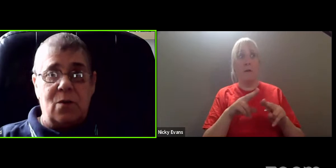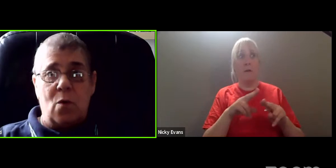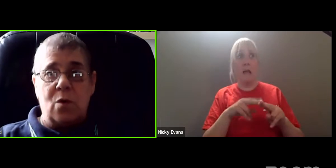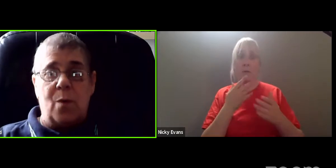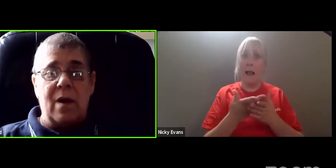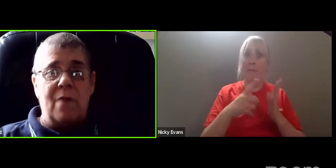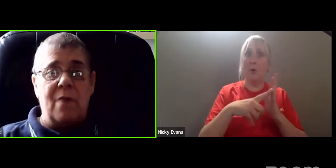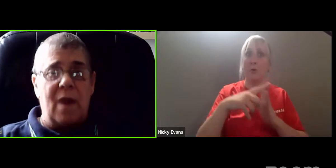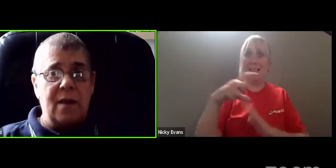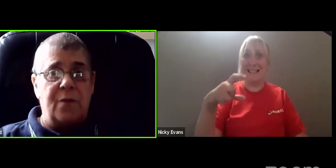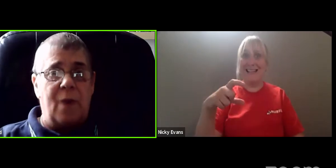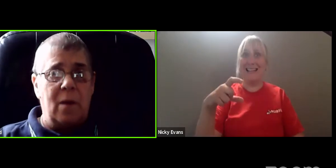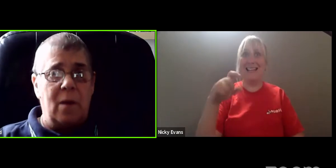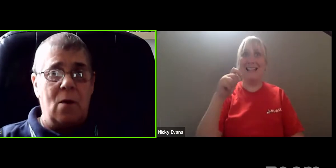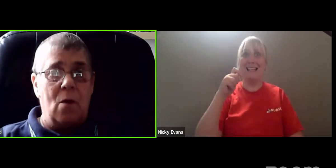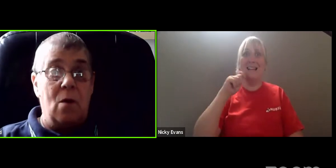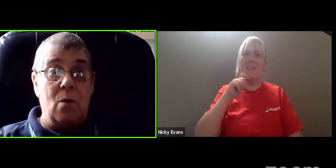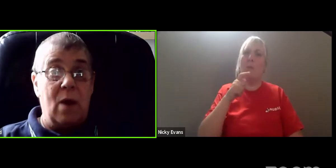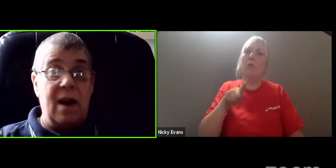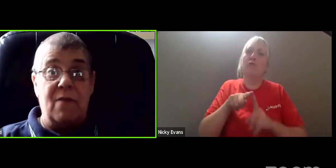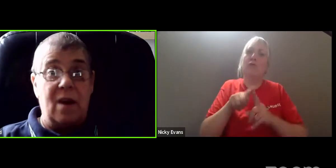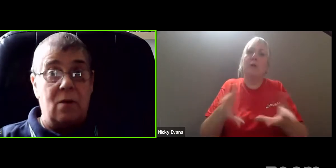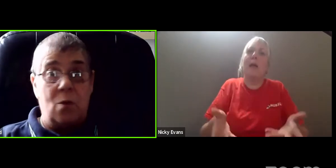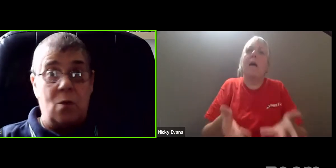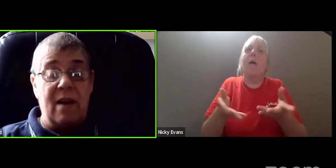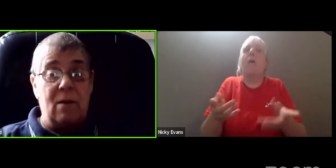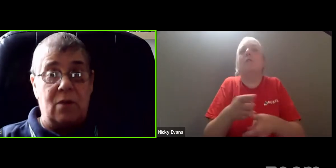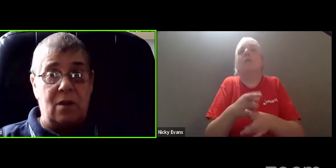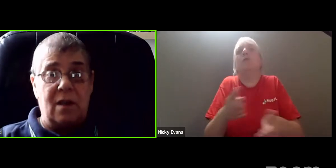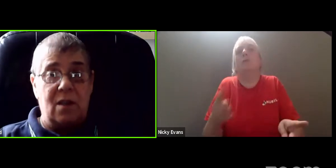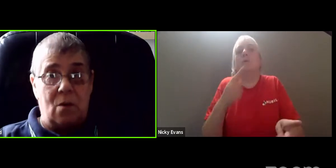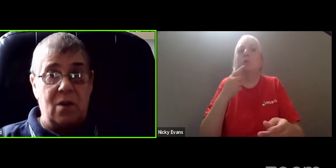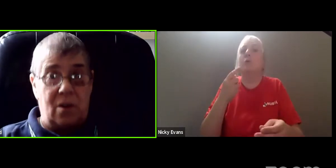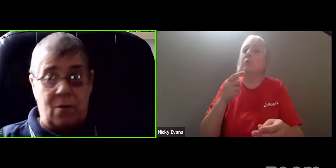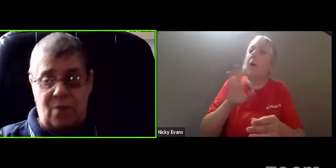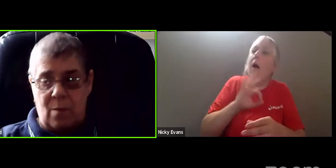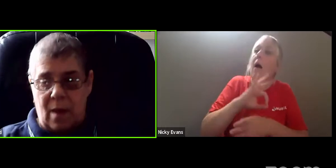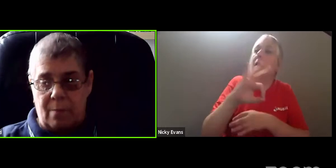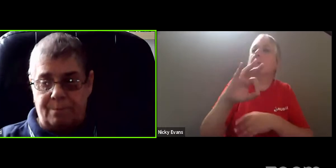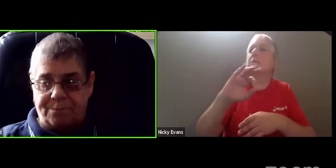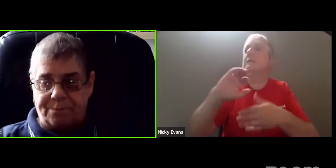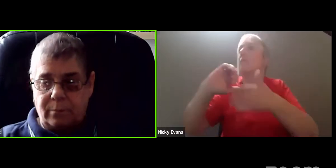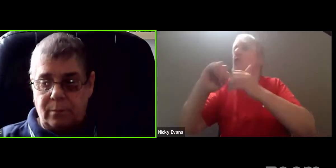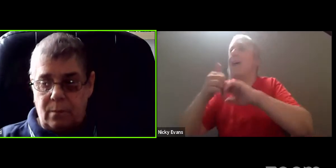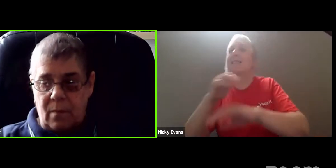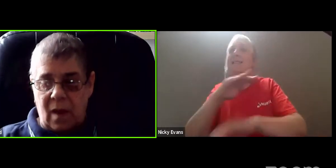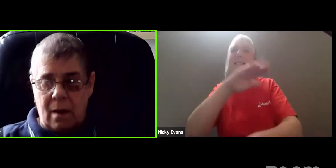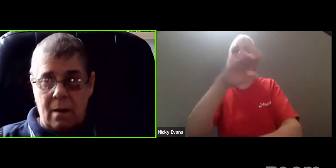you towards borrowing on friends, family, or wherever else, somewhere else, as long as it's not from them.